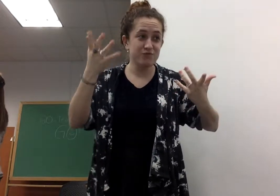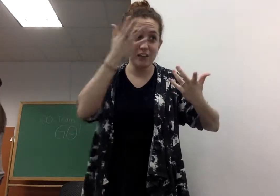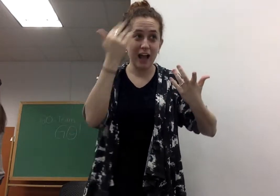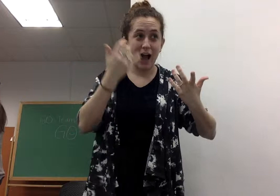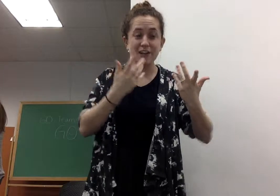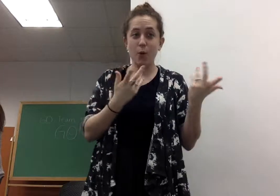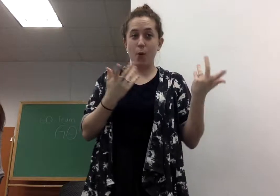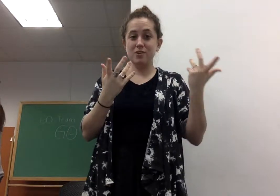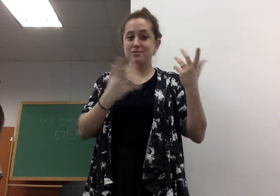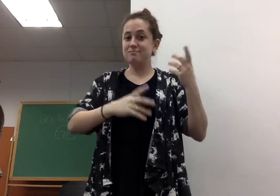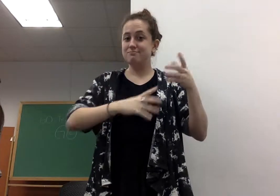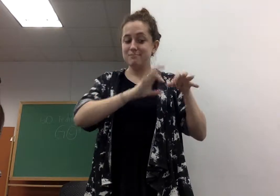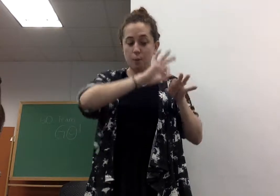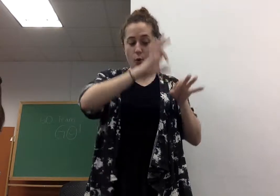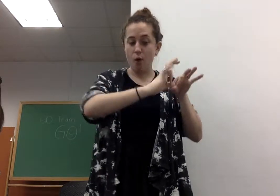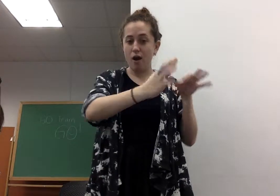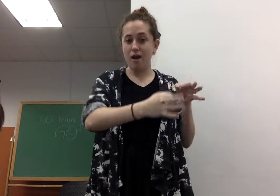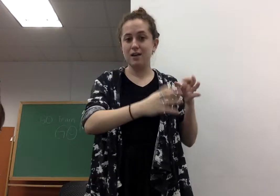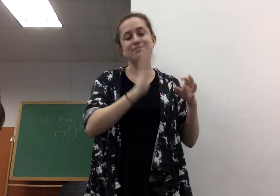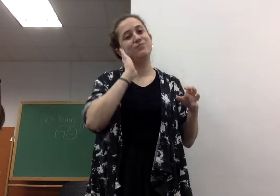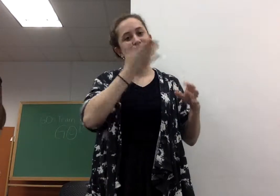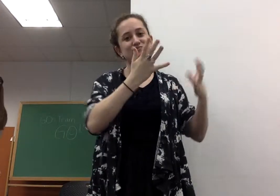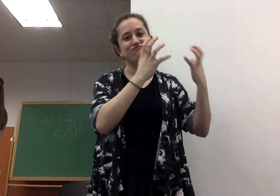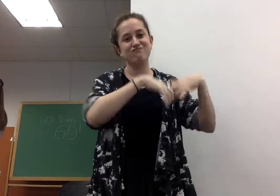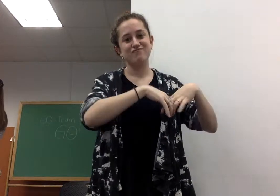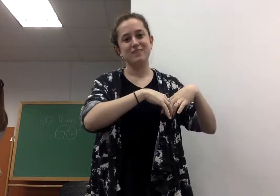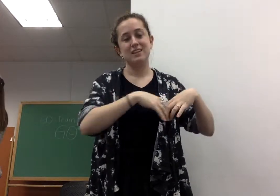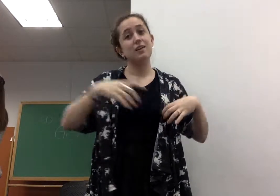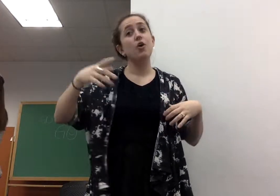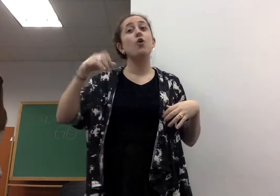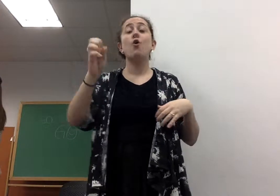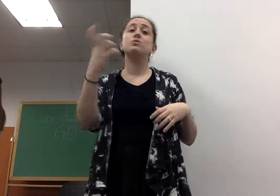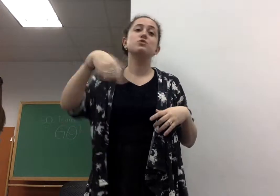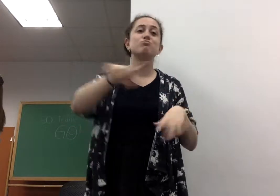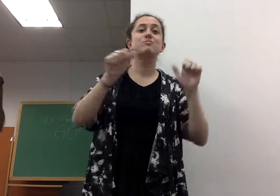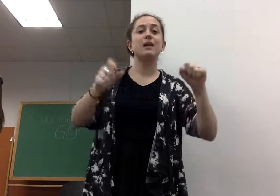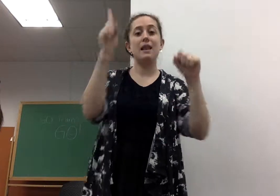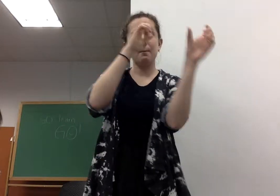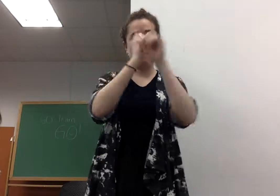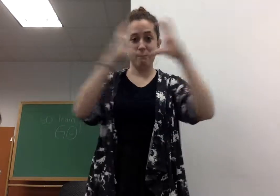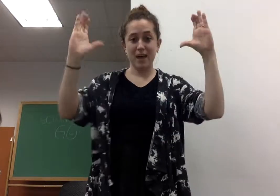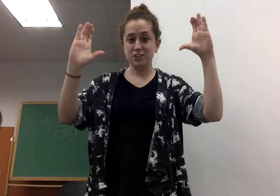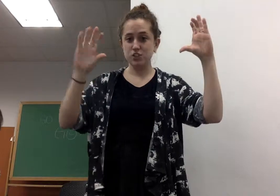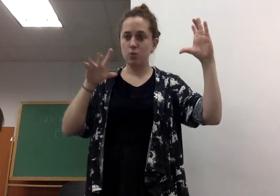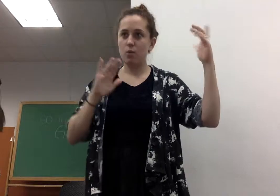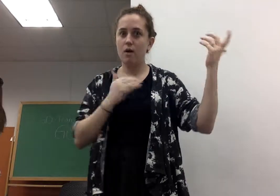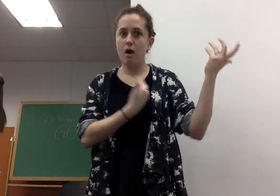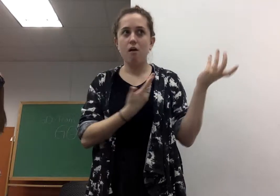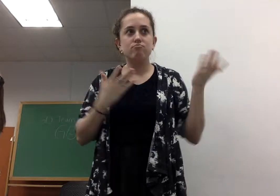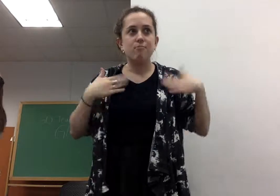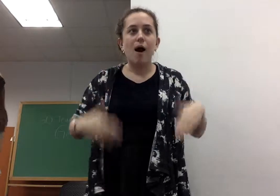there. We can understand or we can imagine what our bodies would look like without the skeletal system. How much we can get done. Yes,